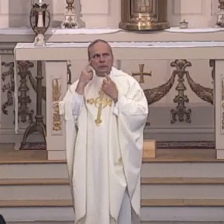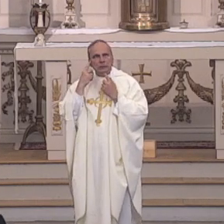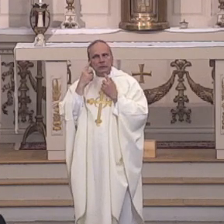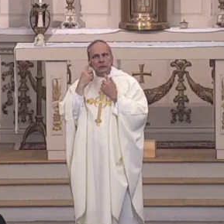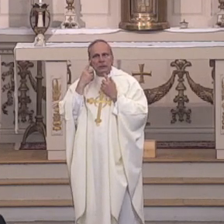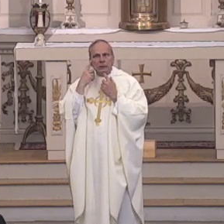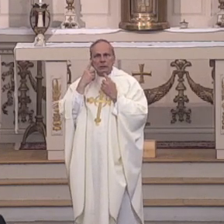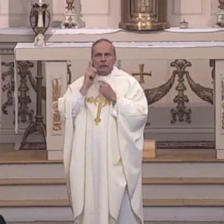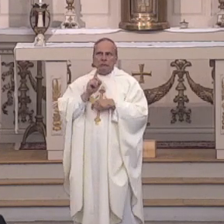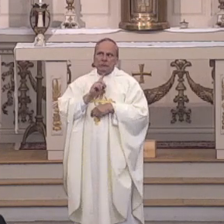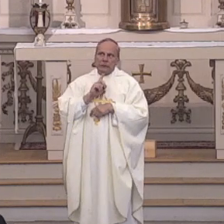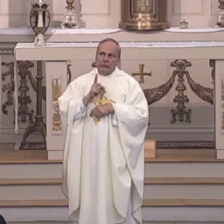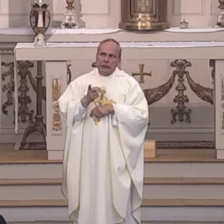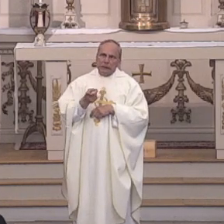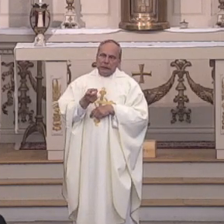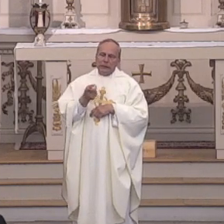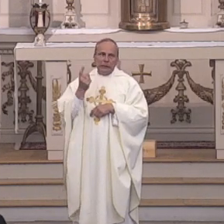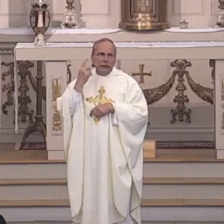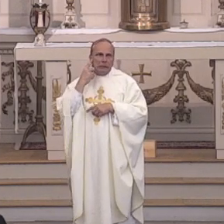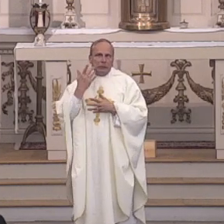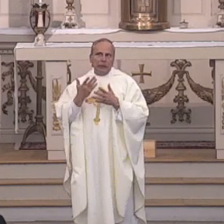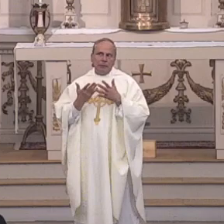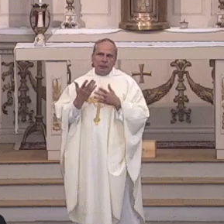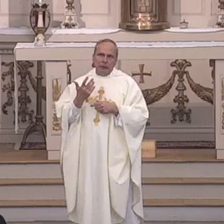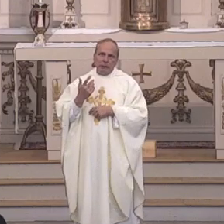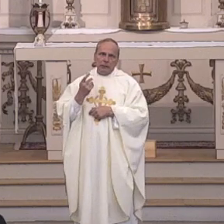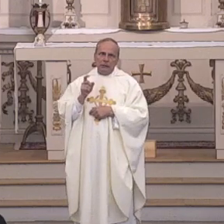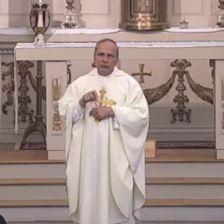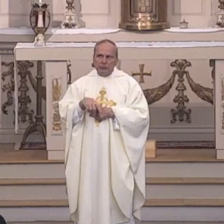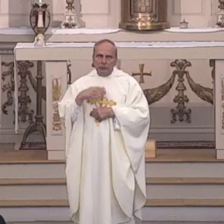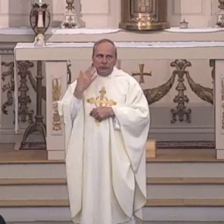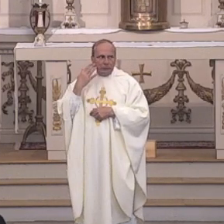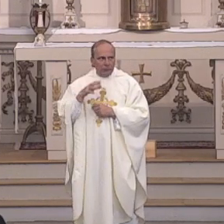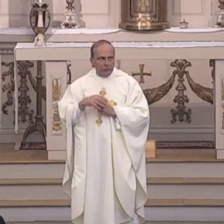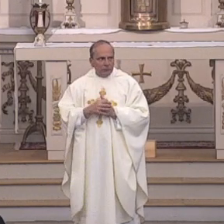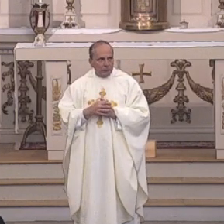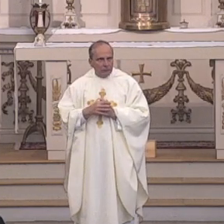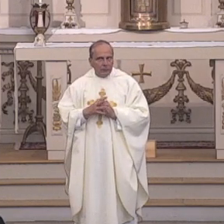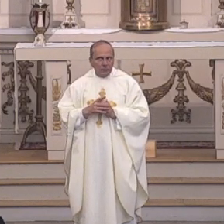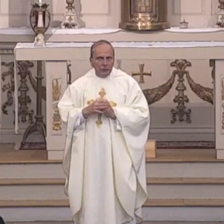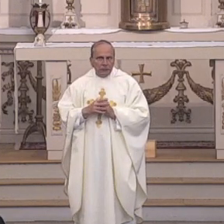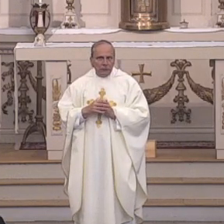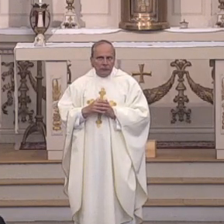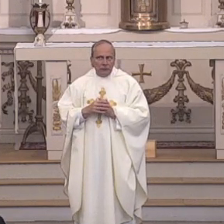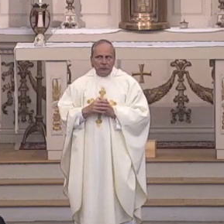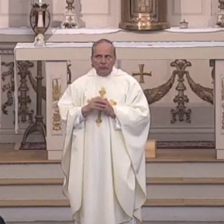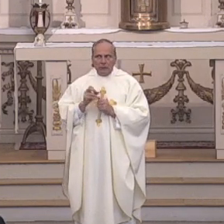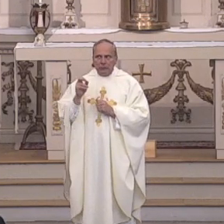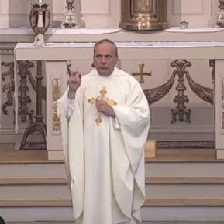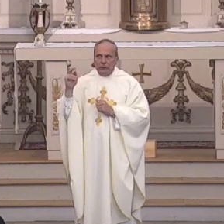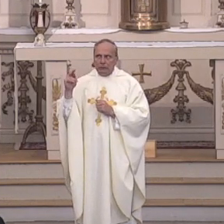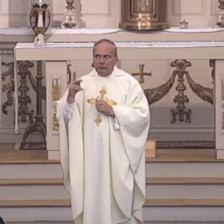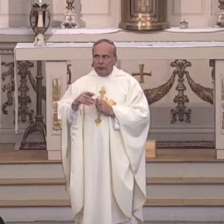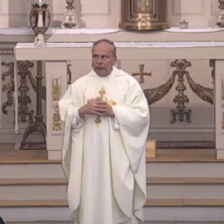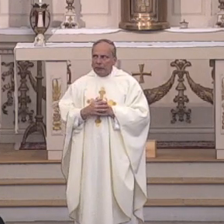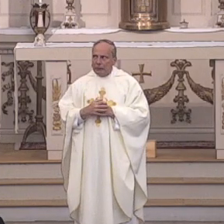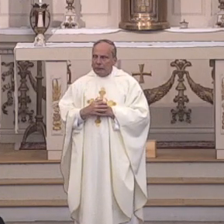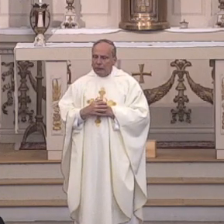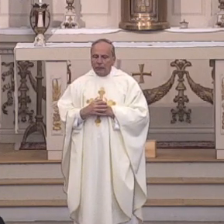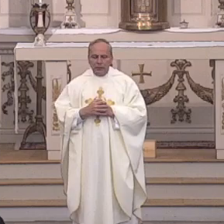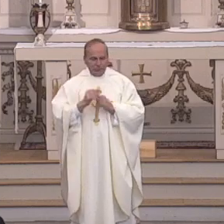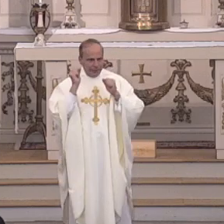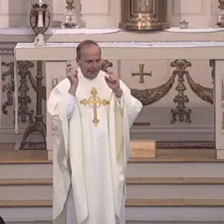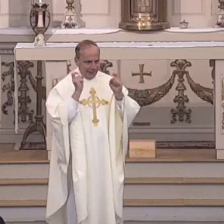And he decided, well, really, I do need that. I mean, I don't know, but maybe I do.